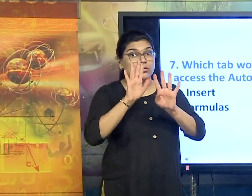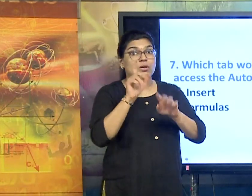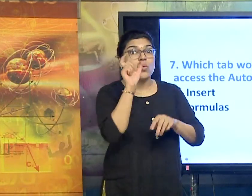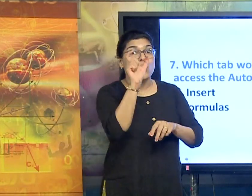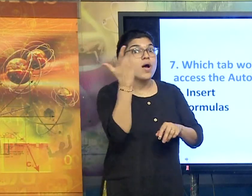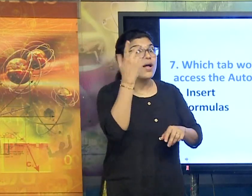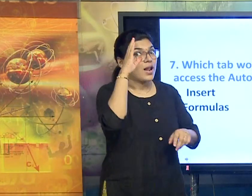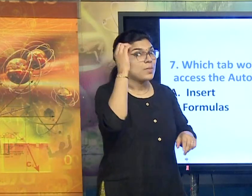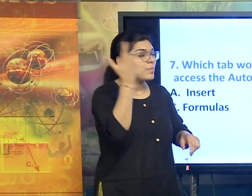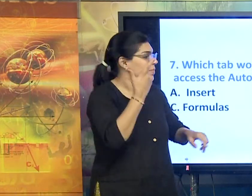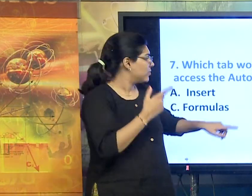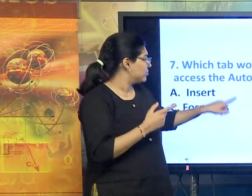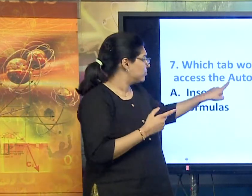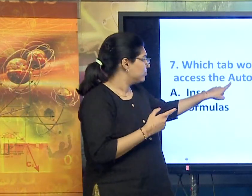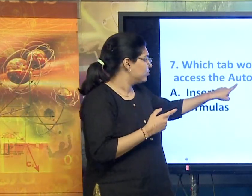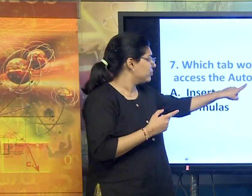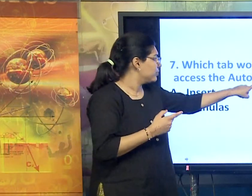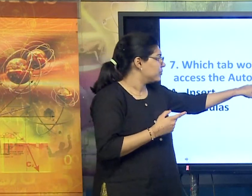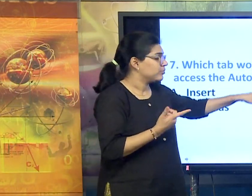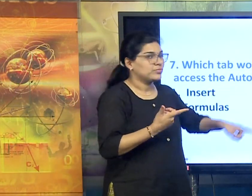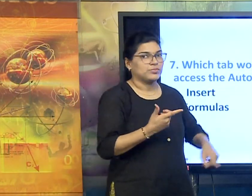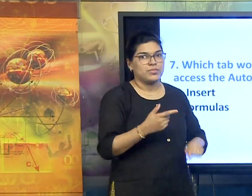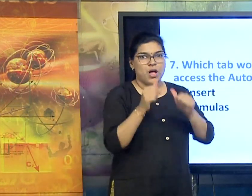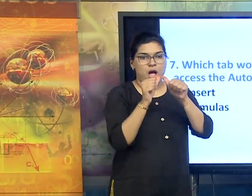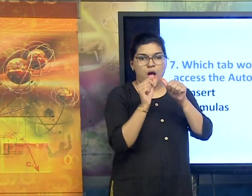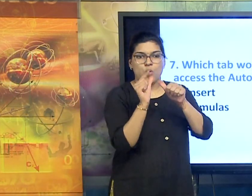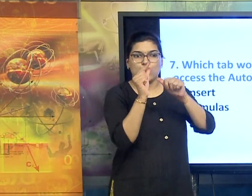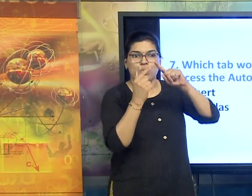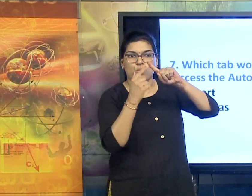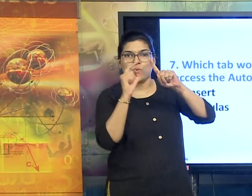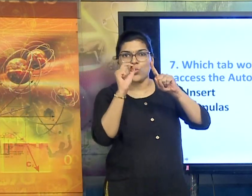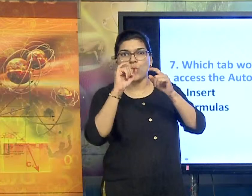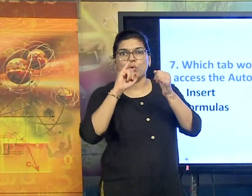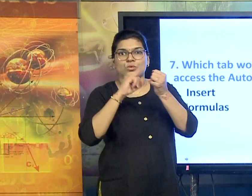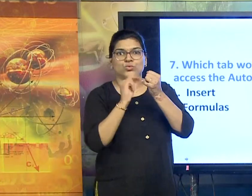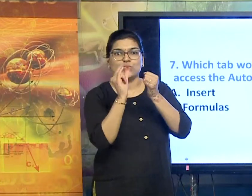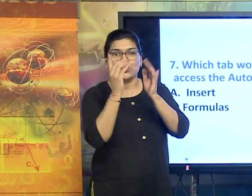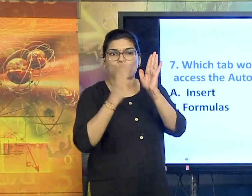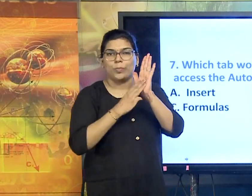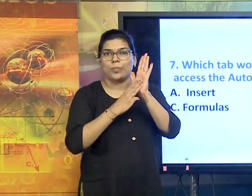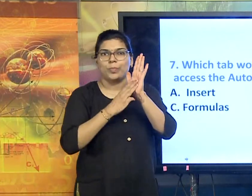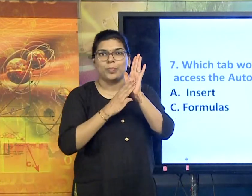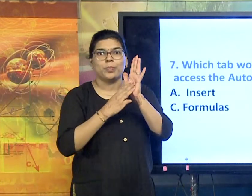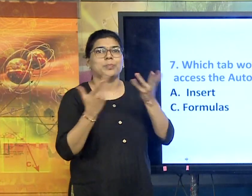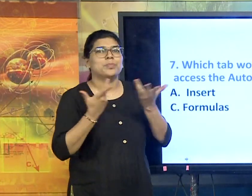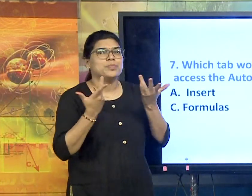which tab would you click to access the auto sum feature?